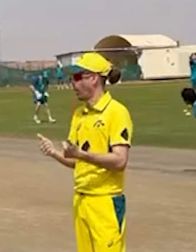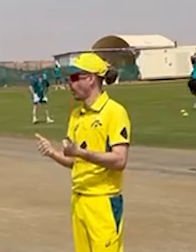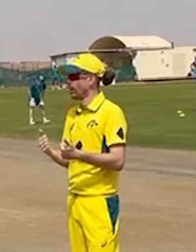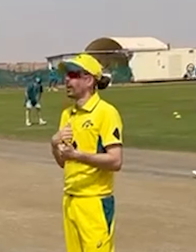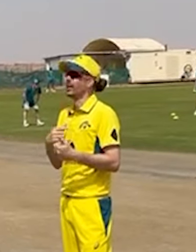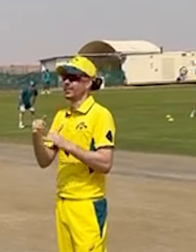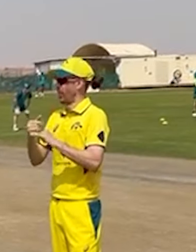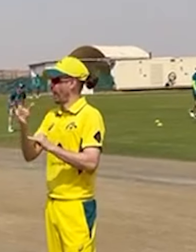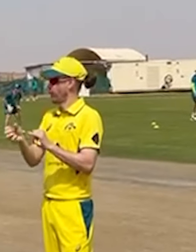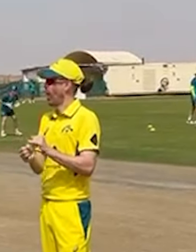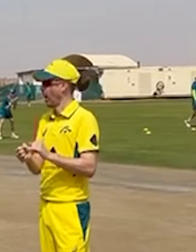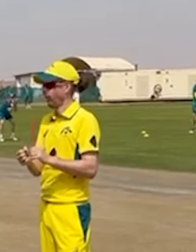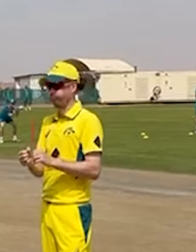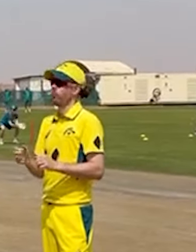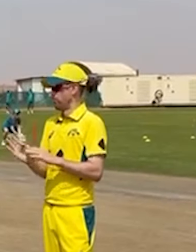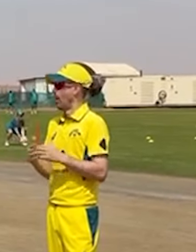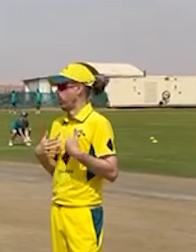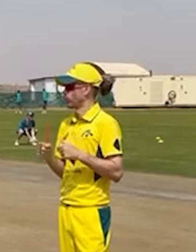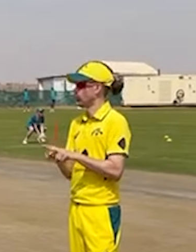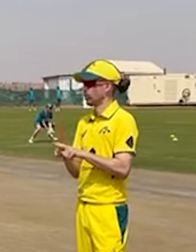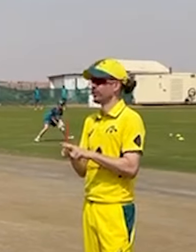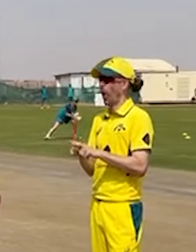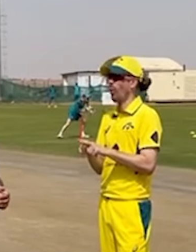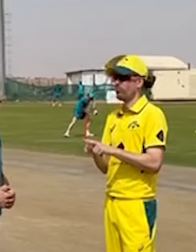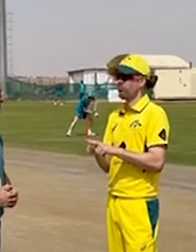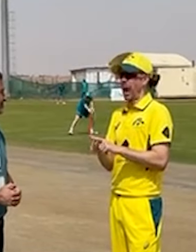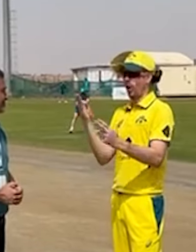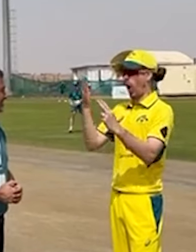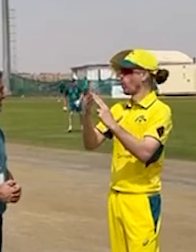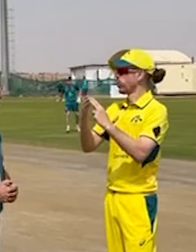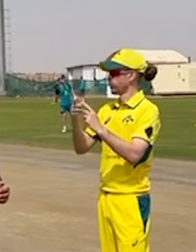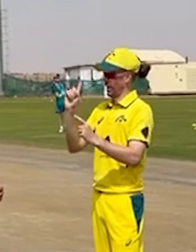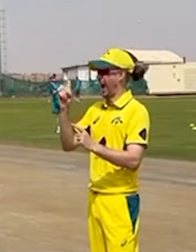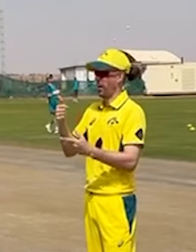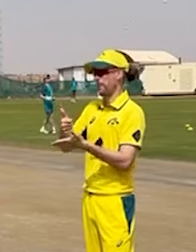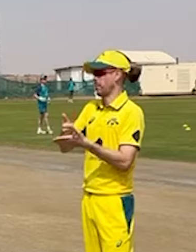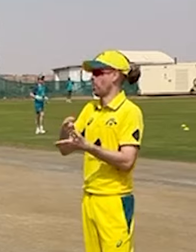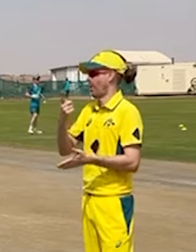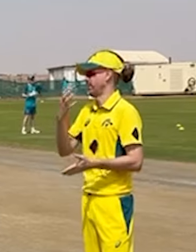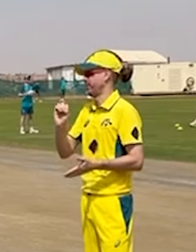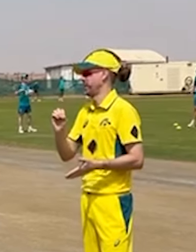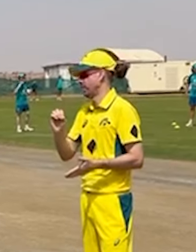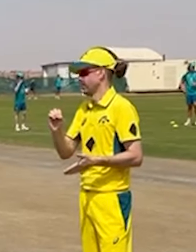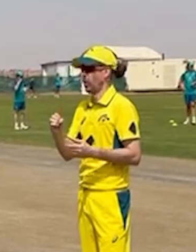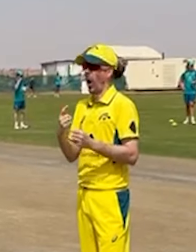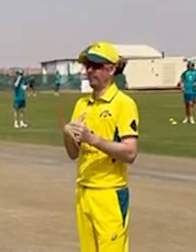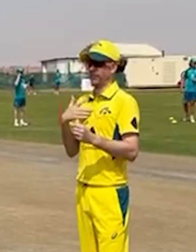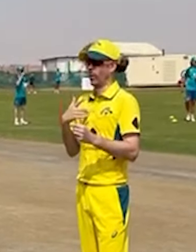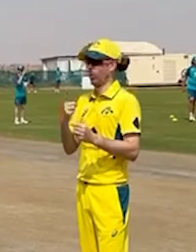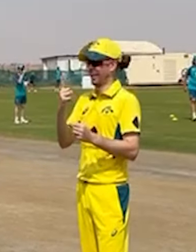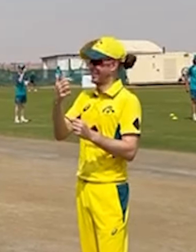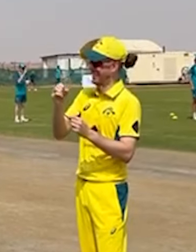Pakistan, we could see that they batted really well, and South Africa actually batted really well. So I think we need a minimum